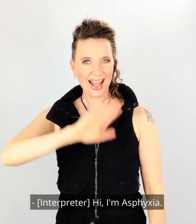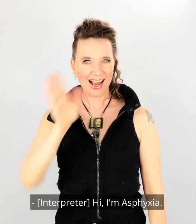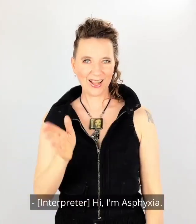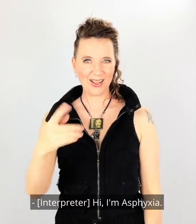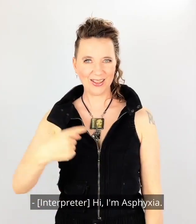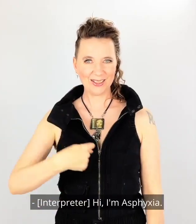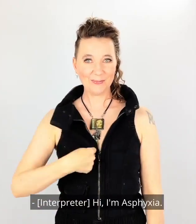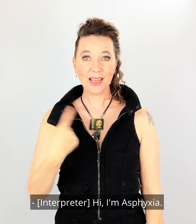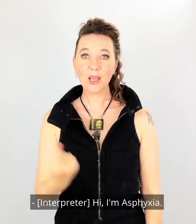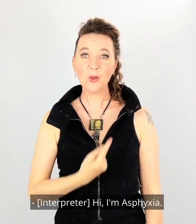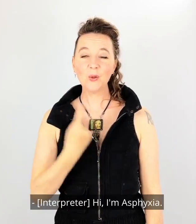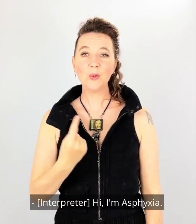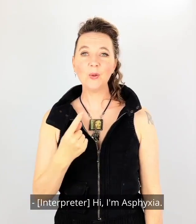Hi, I'm Asphyxia.